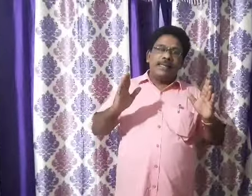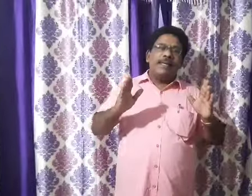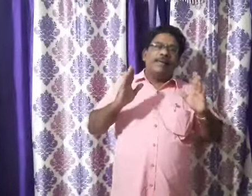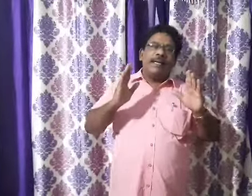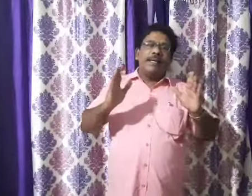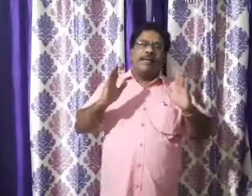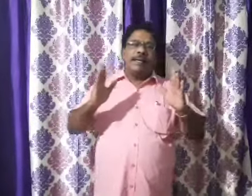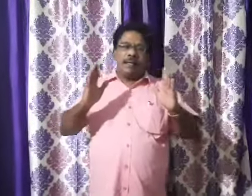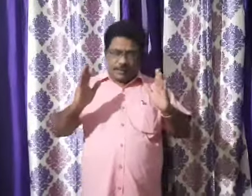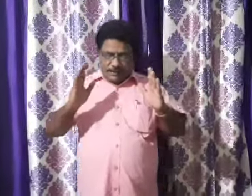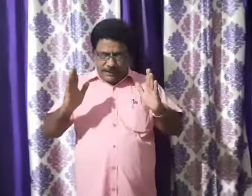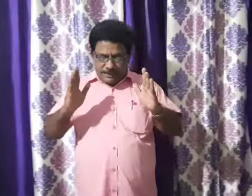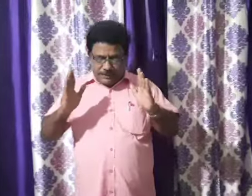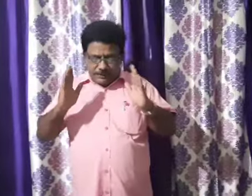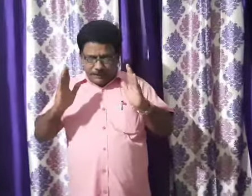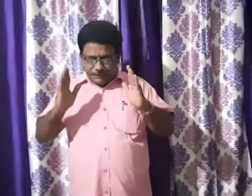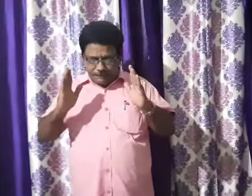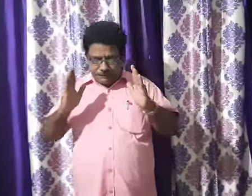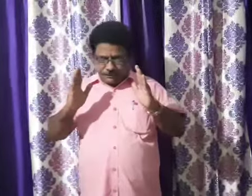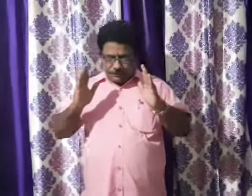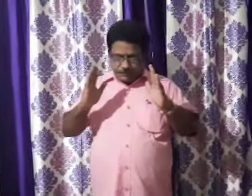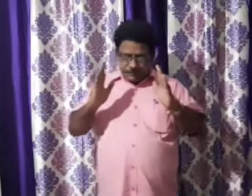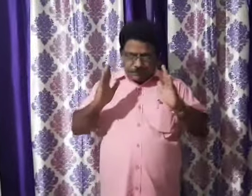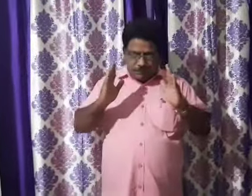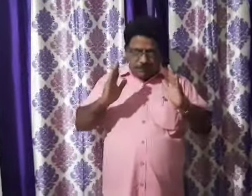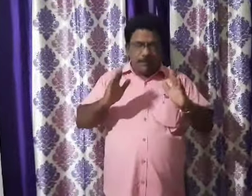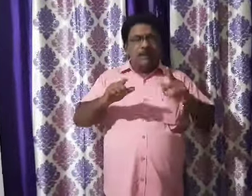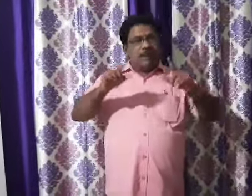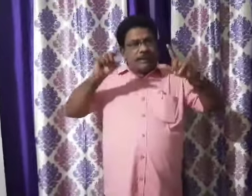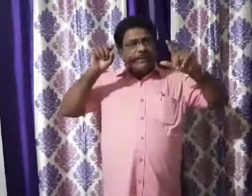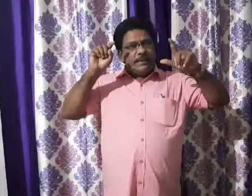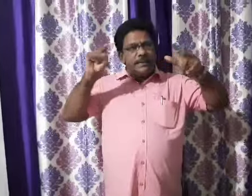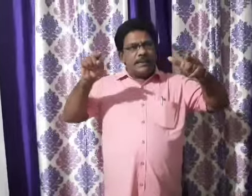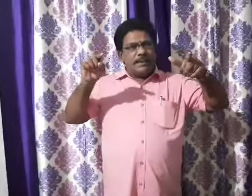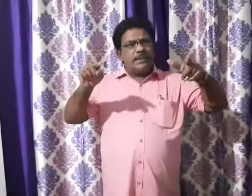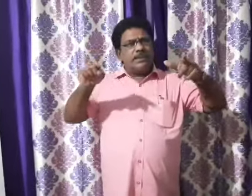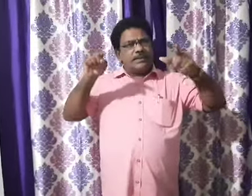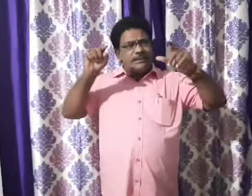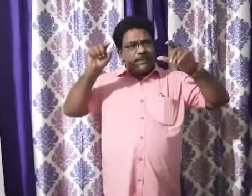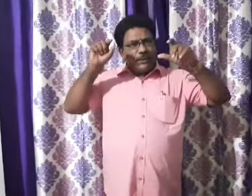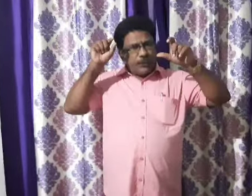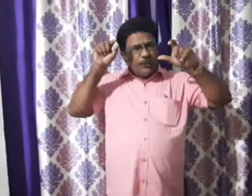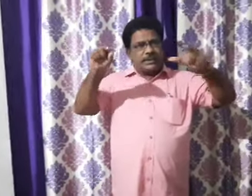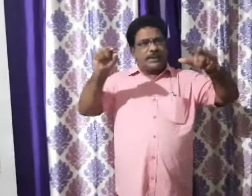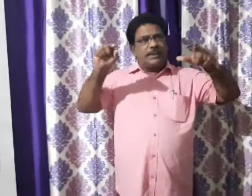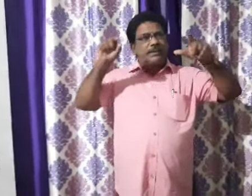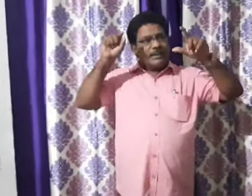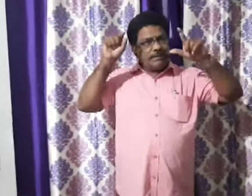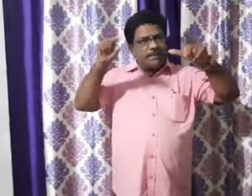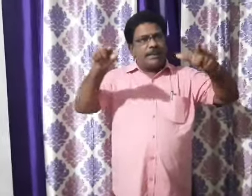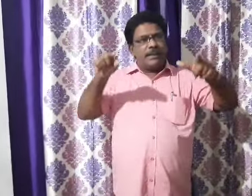Gandhi NREGA. In the initial stage, it was implemented